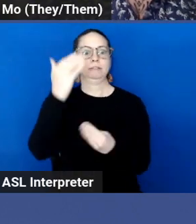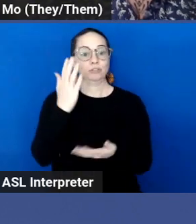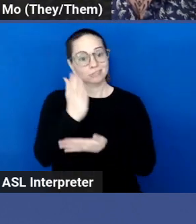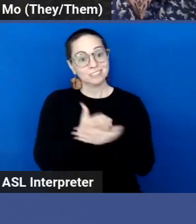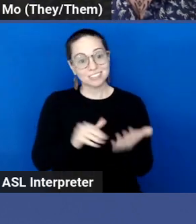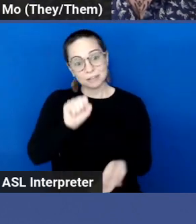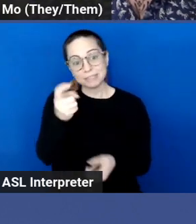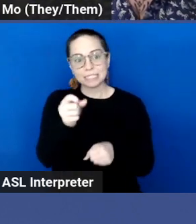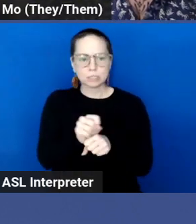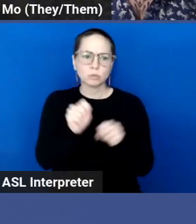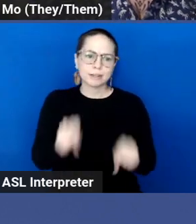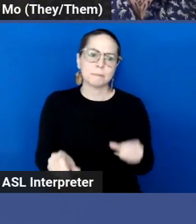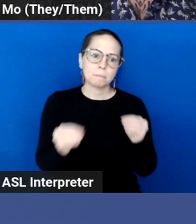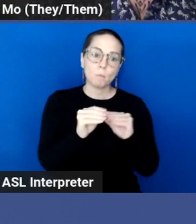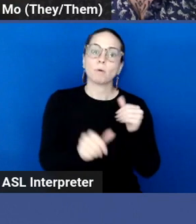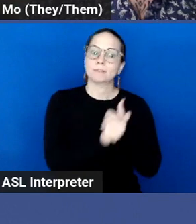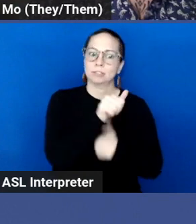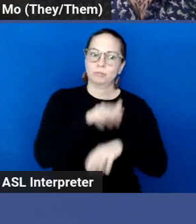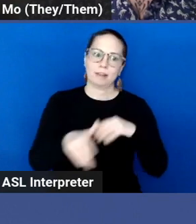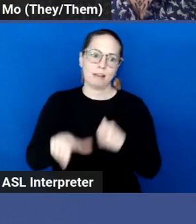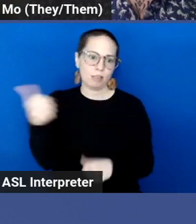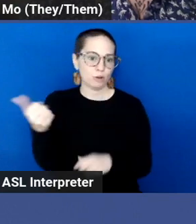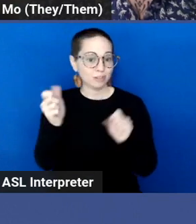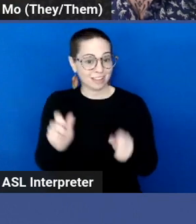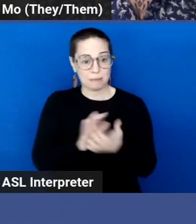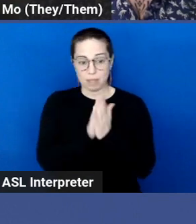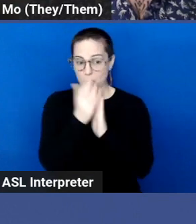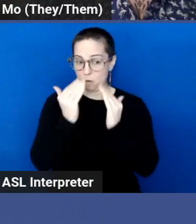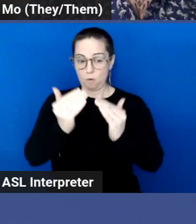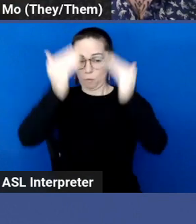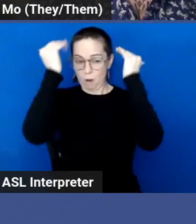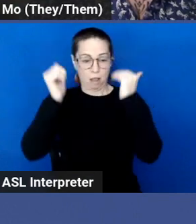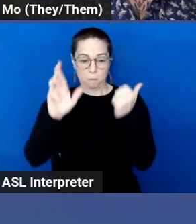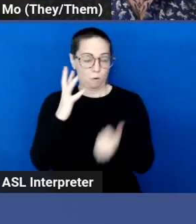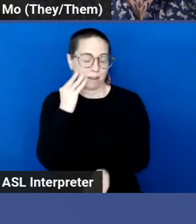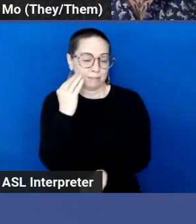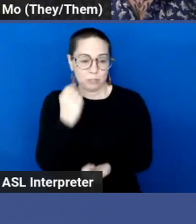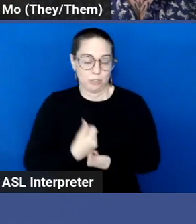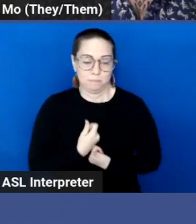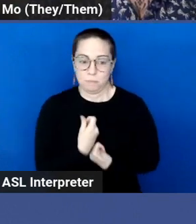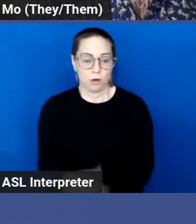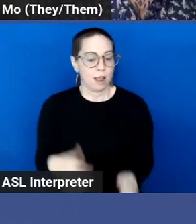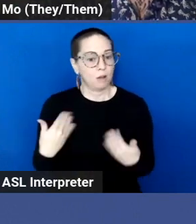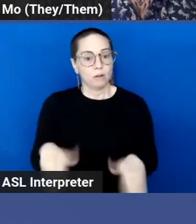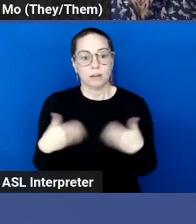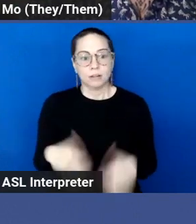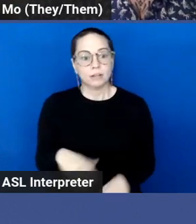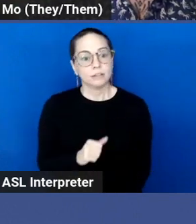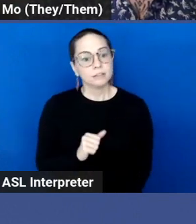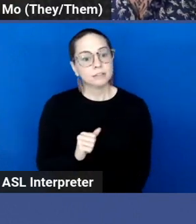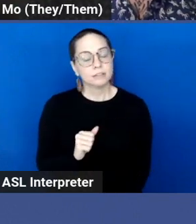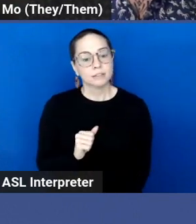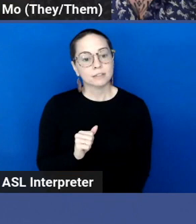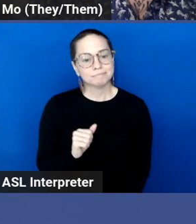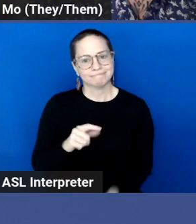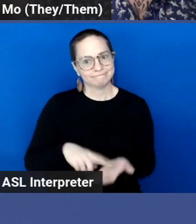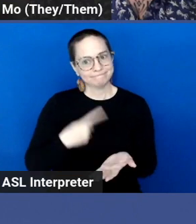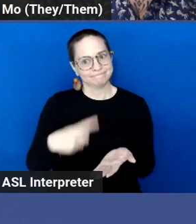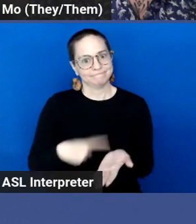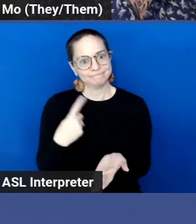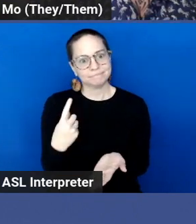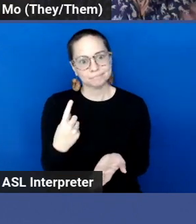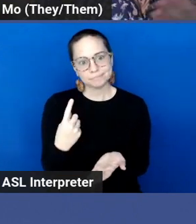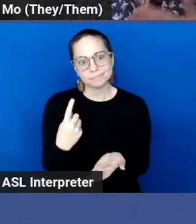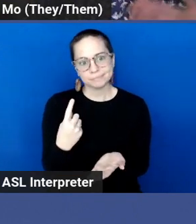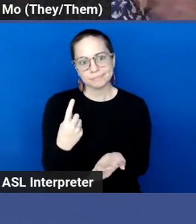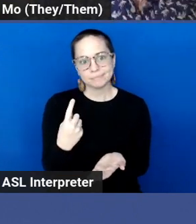can be dangerous than others. You can become overwhelmed or experience burnout. And then sometimes there